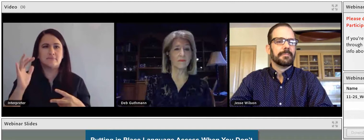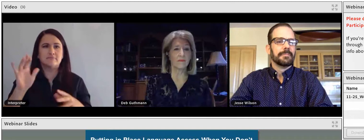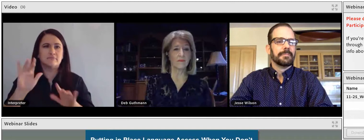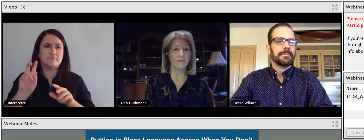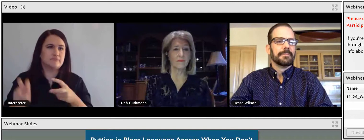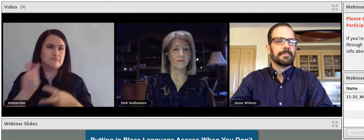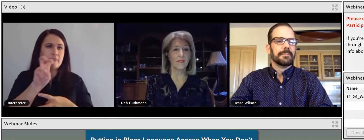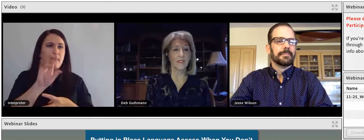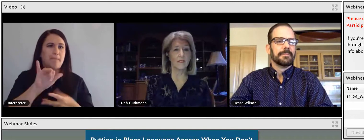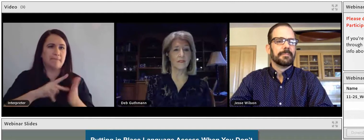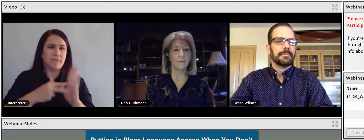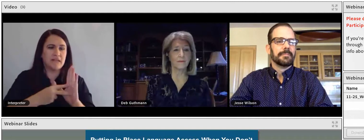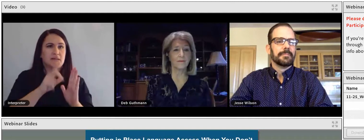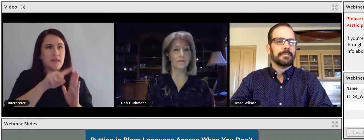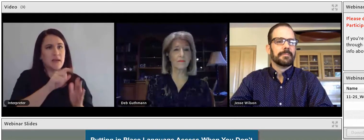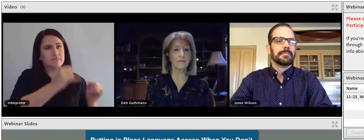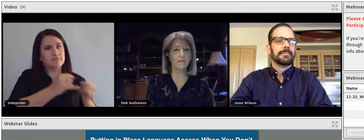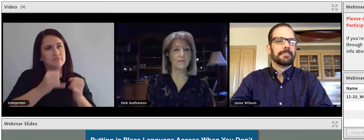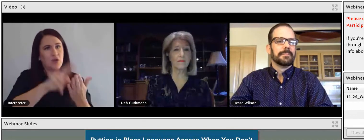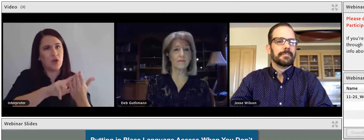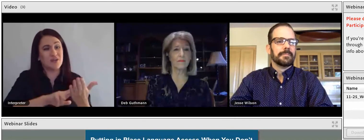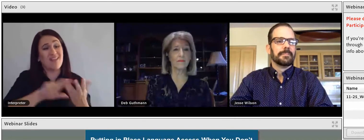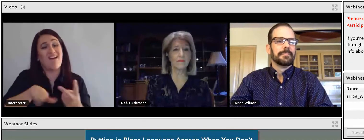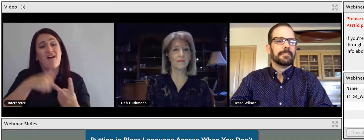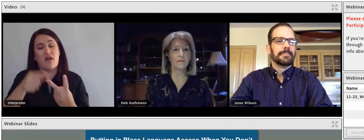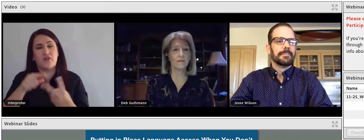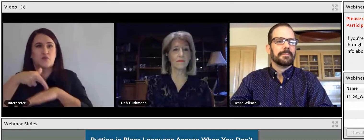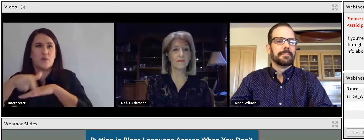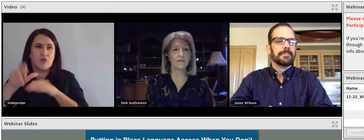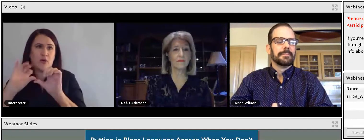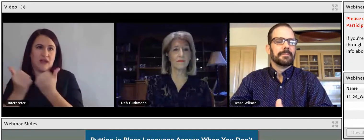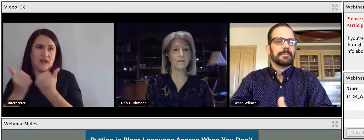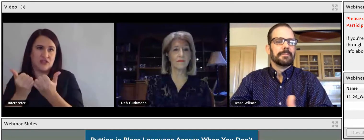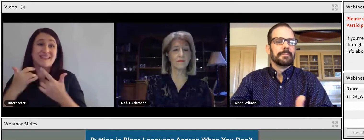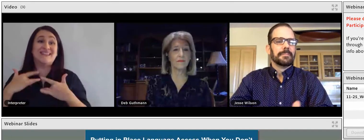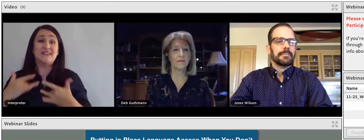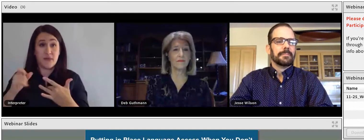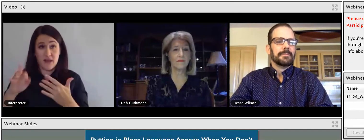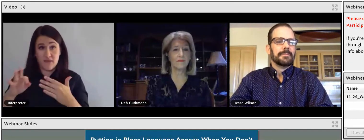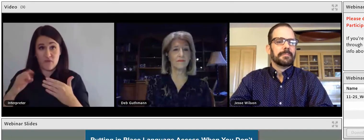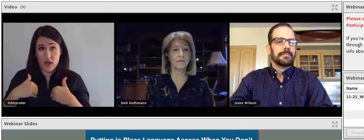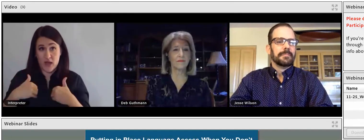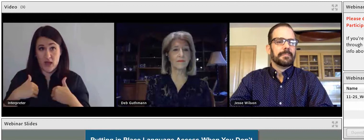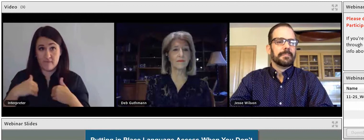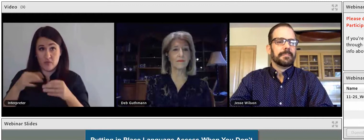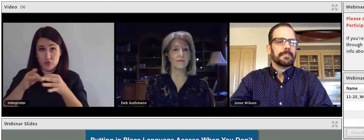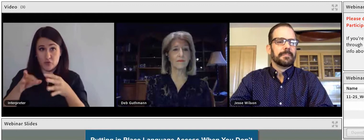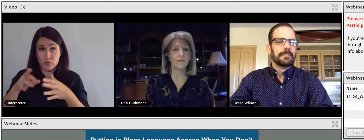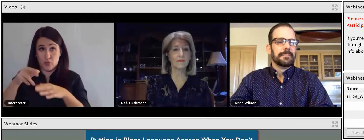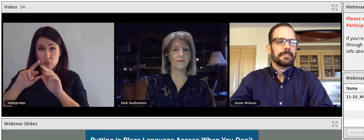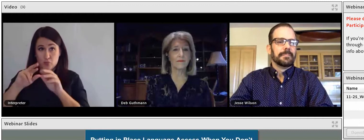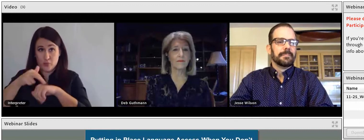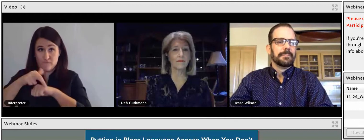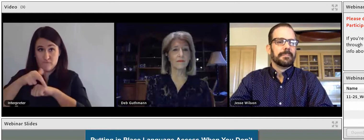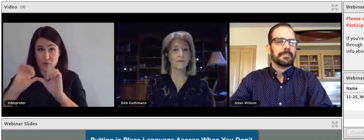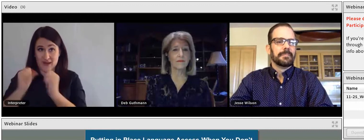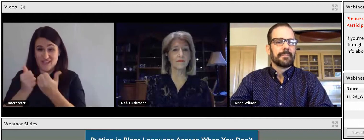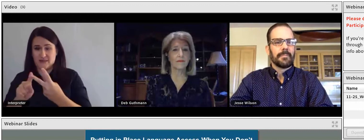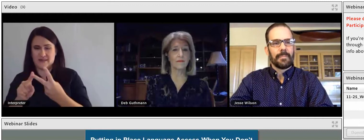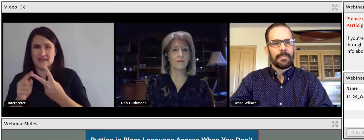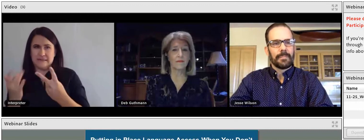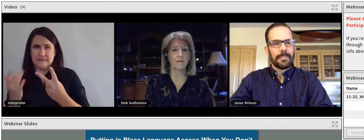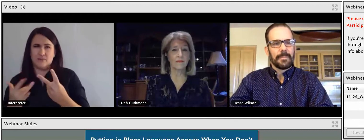an interpreter referral agency. Generally, you're going to pay more if you have an interpreter referral agency, but they generally